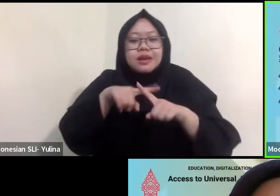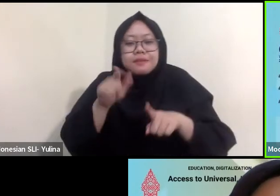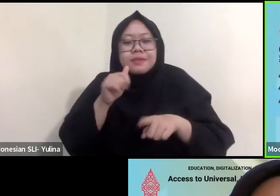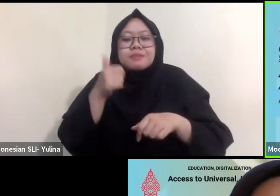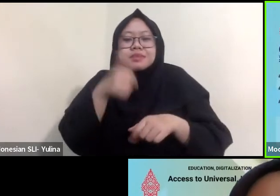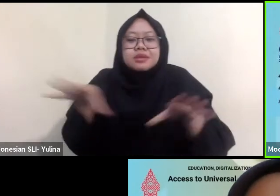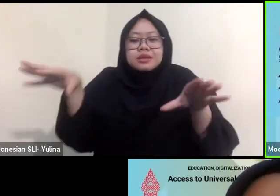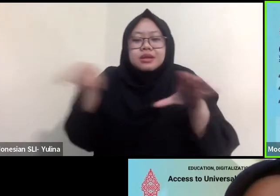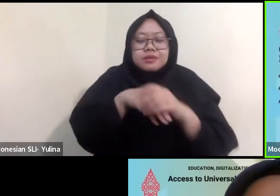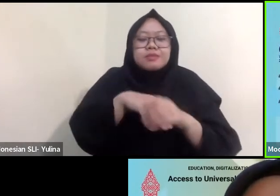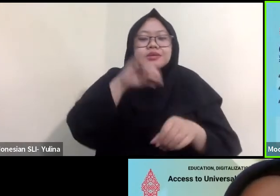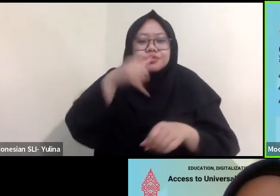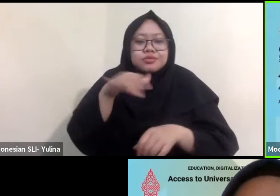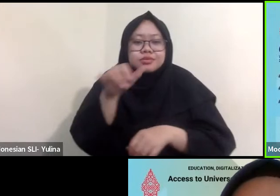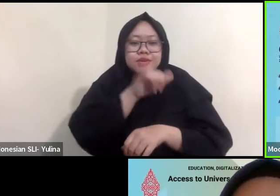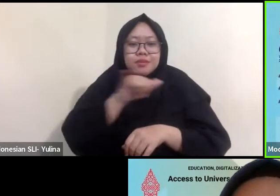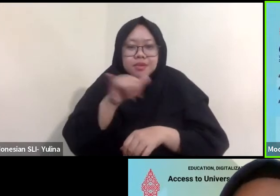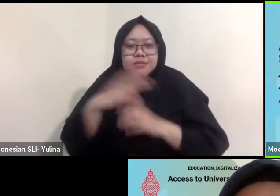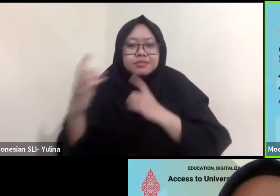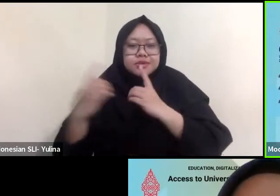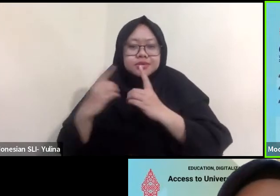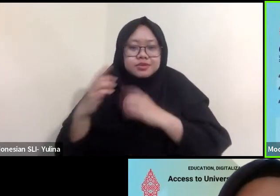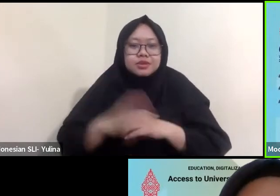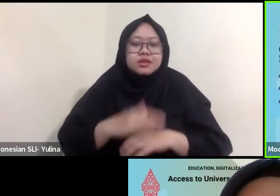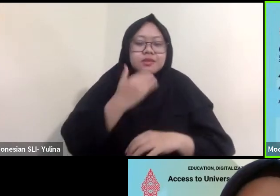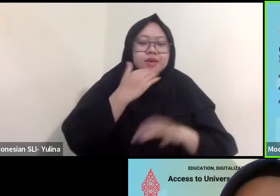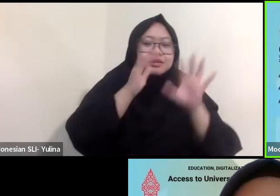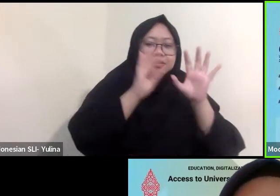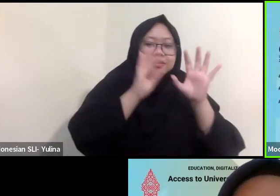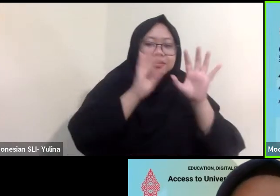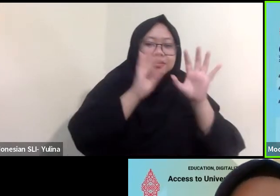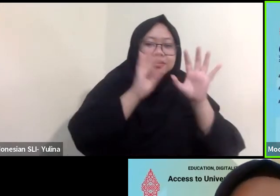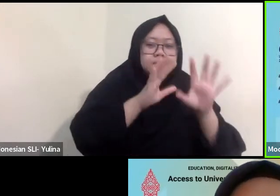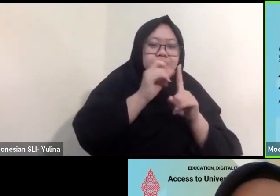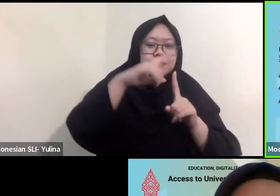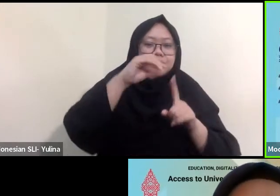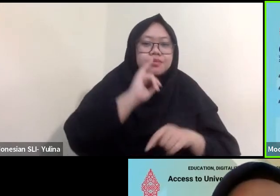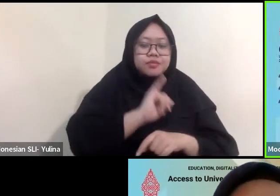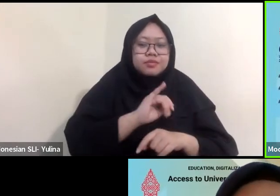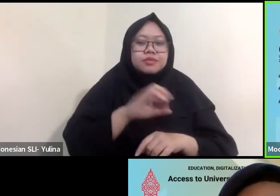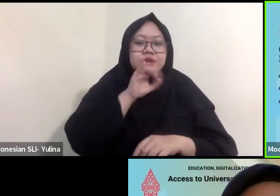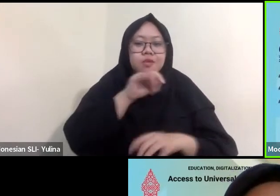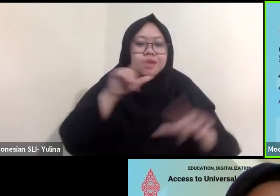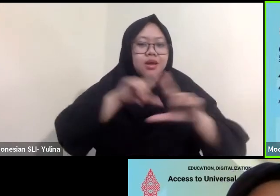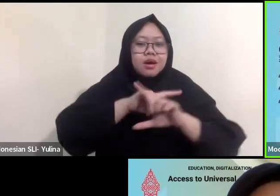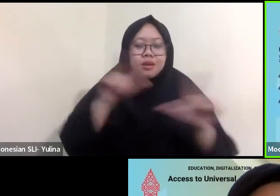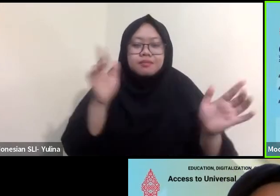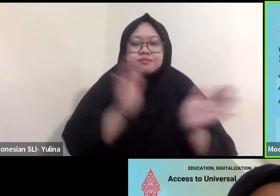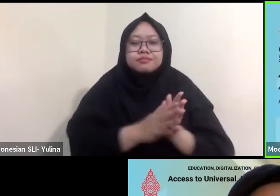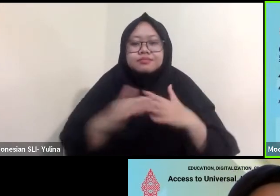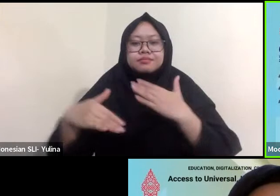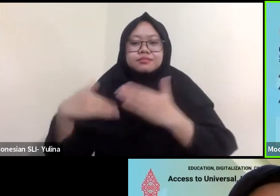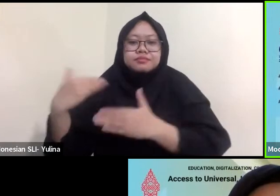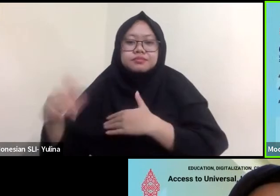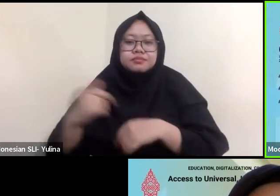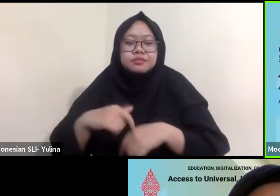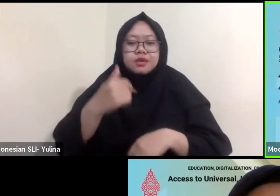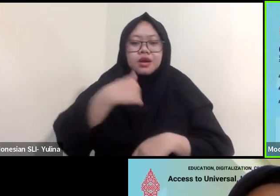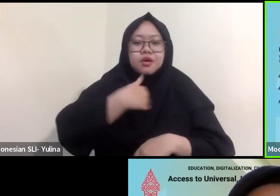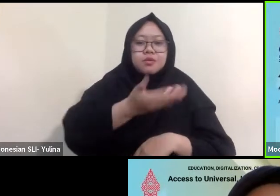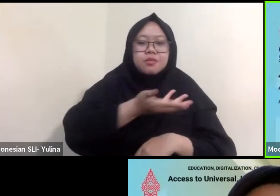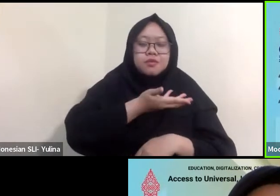lot very much, Putri, for your comprehensive answers. And the next one, I would like to go to Emma.